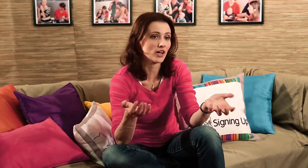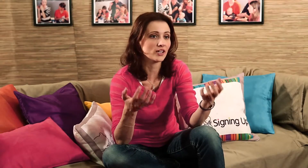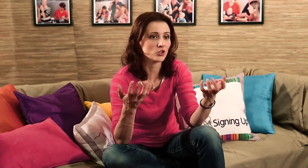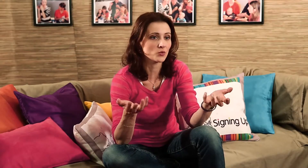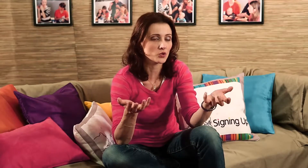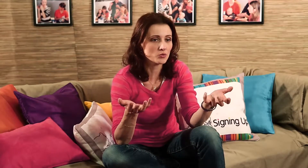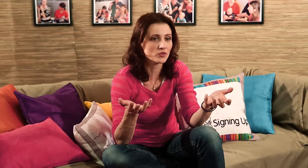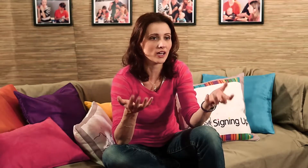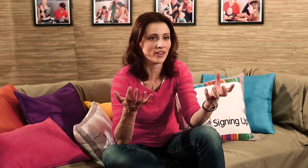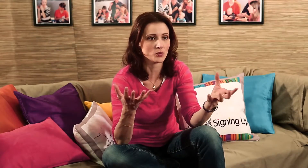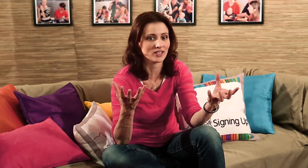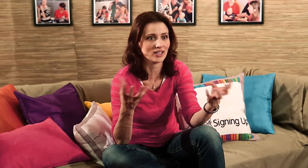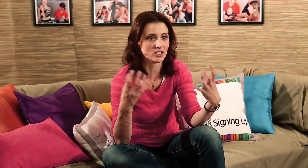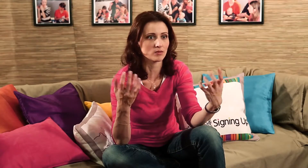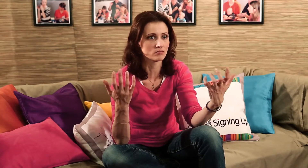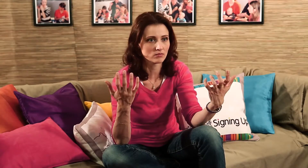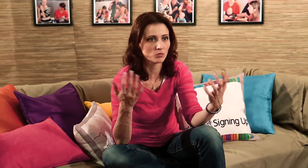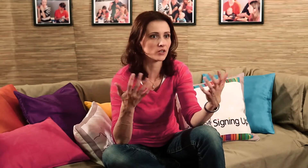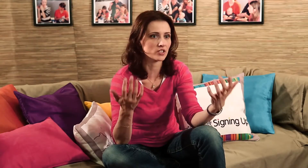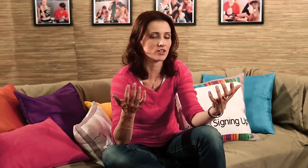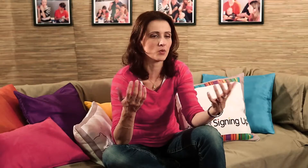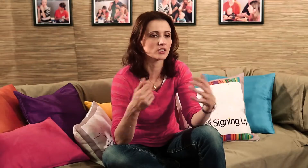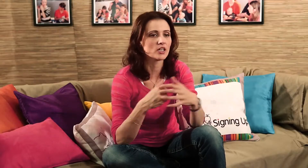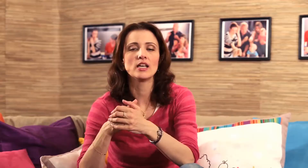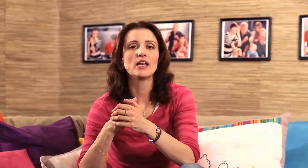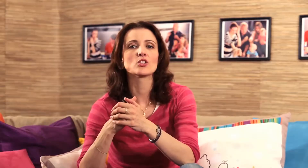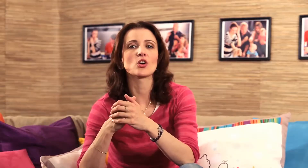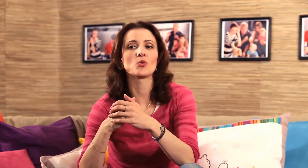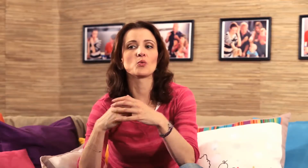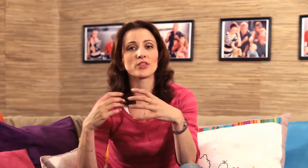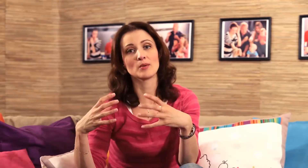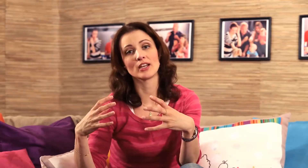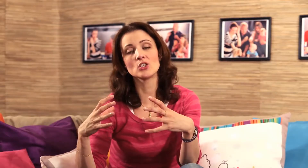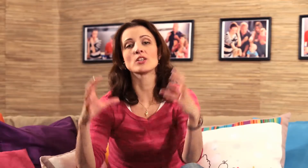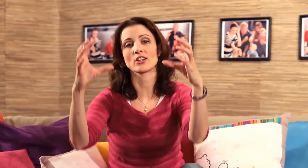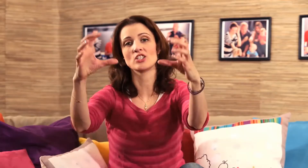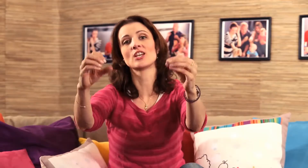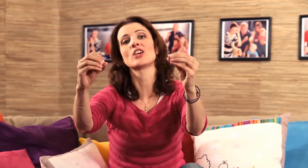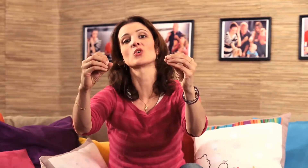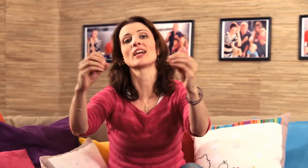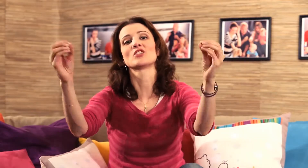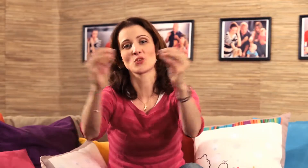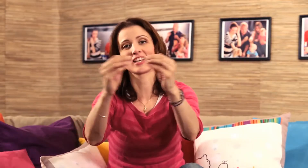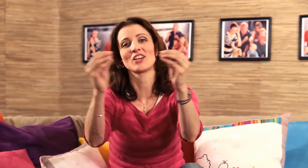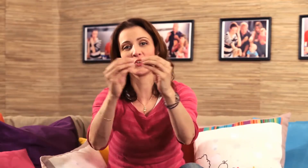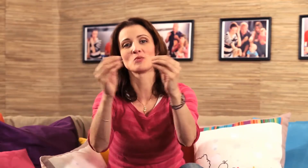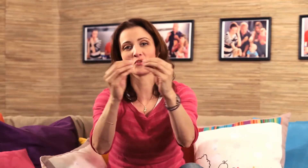signing and you're the one who's moving, and that's what gets them whatever it is that they want. So what they might do is actually take your hands and try to get you to move your